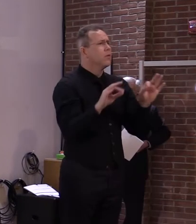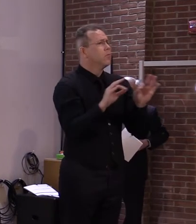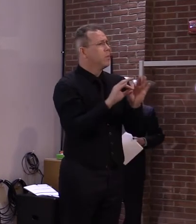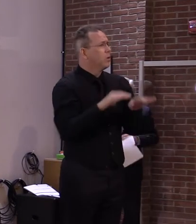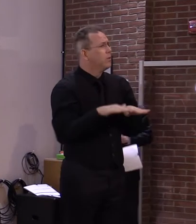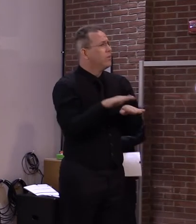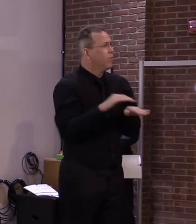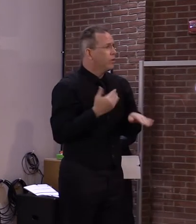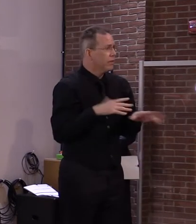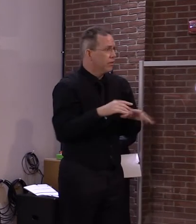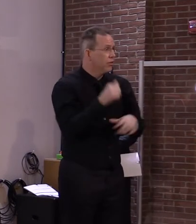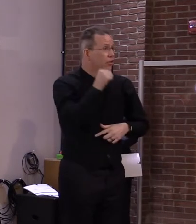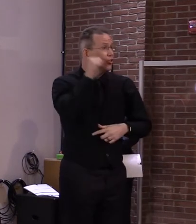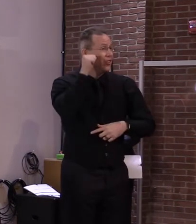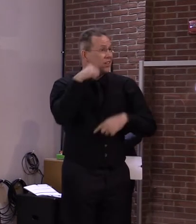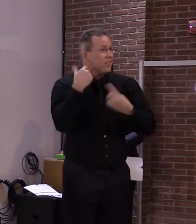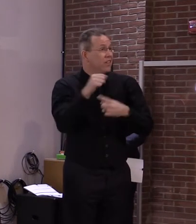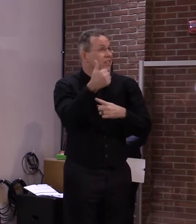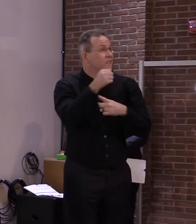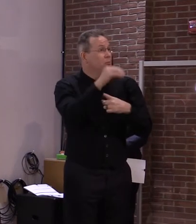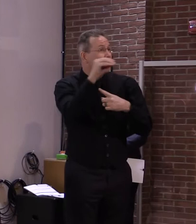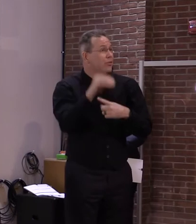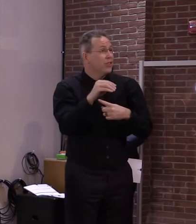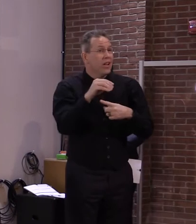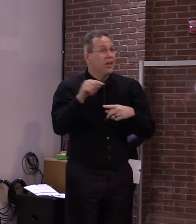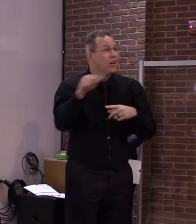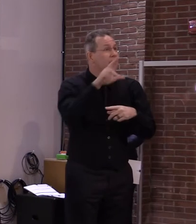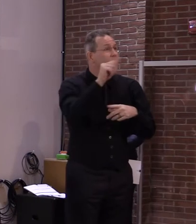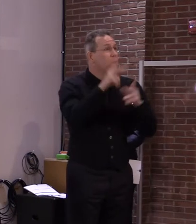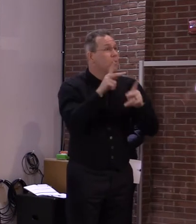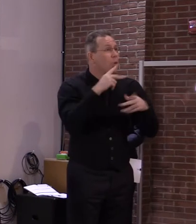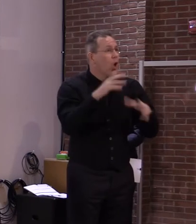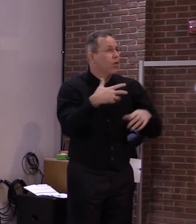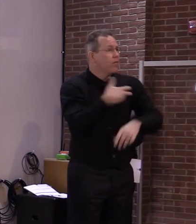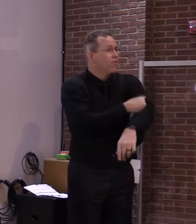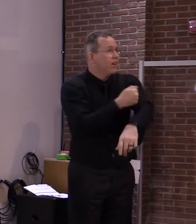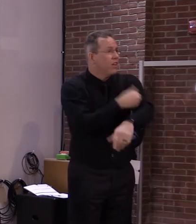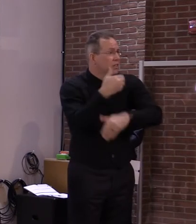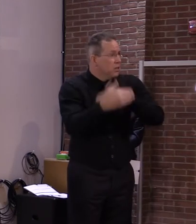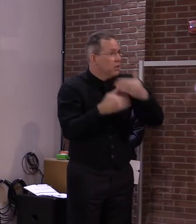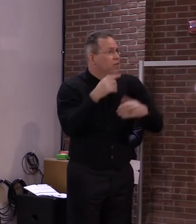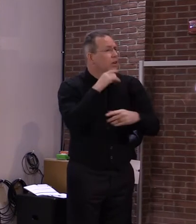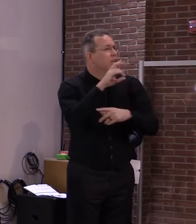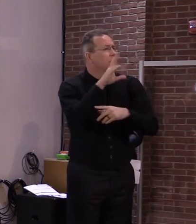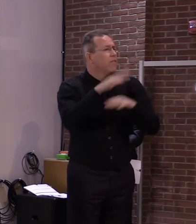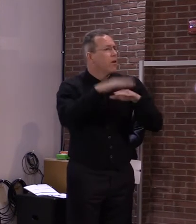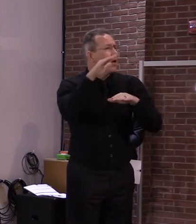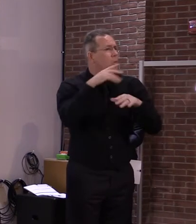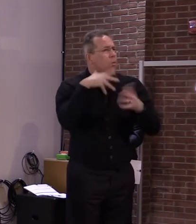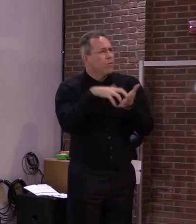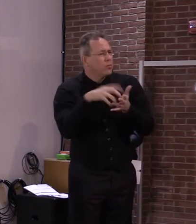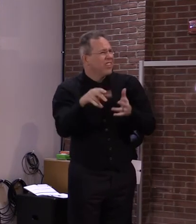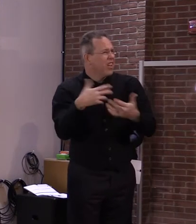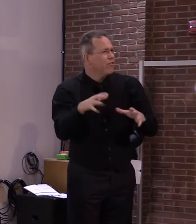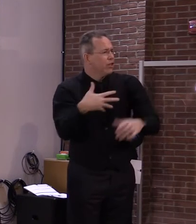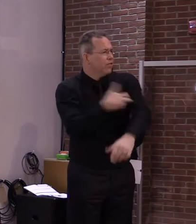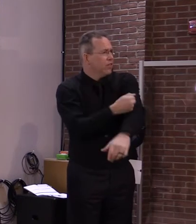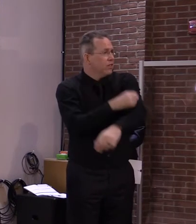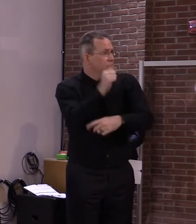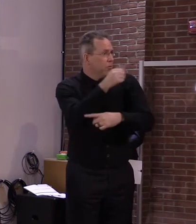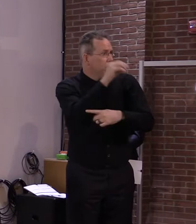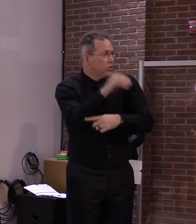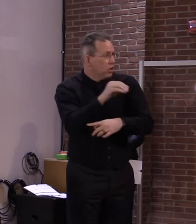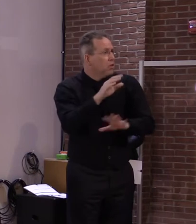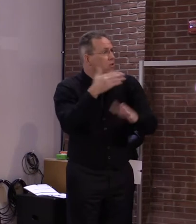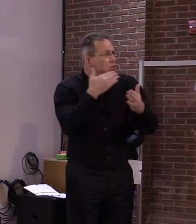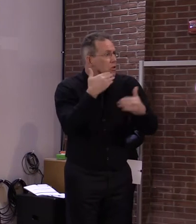10 percent of eligible vermonters have now received at least their first dose of the vaccine and this is good news it